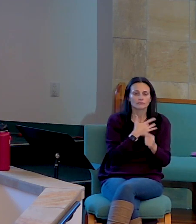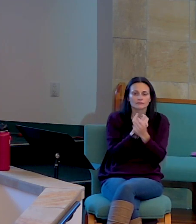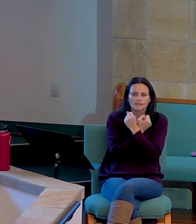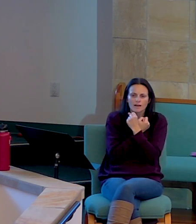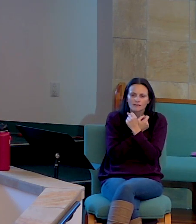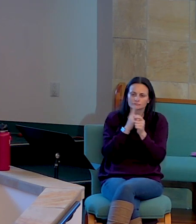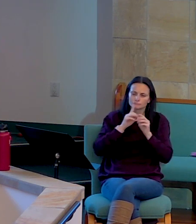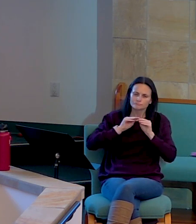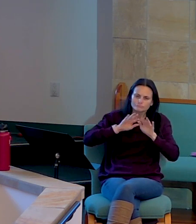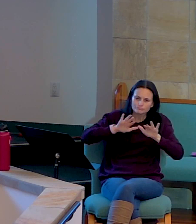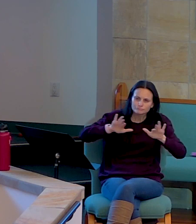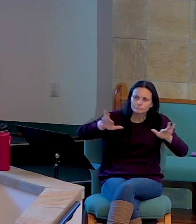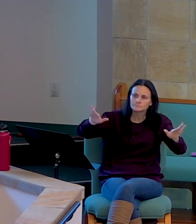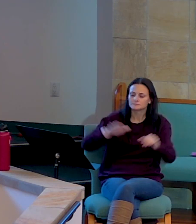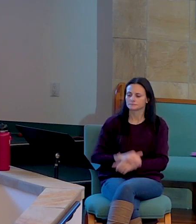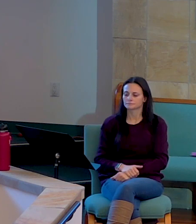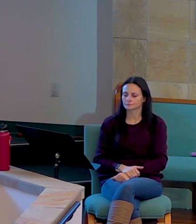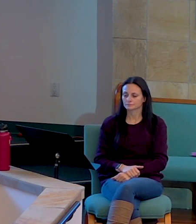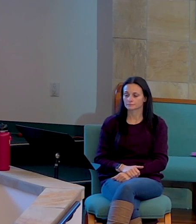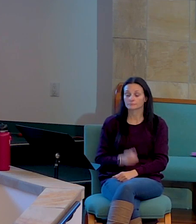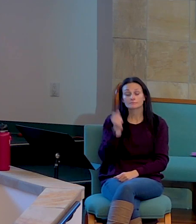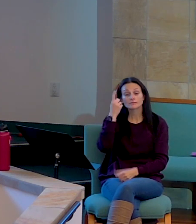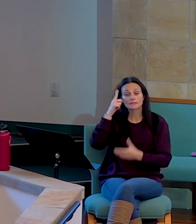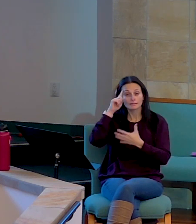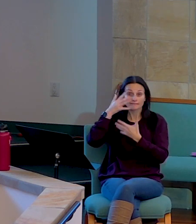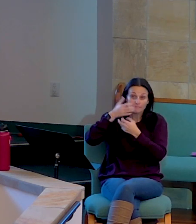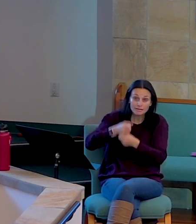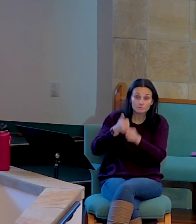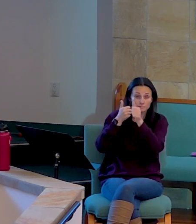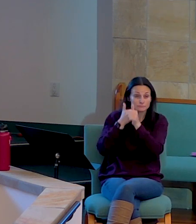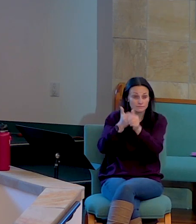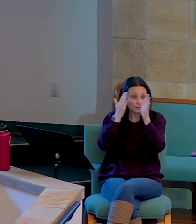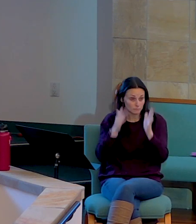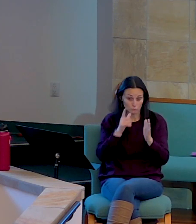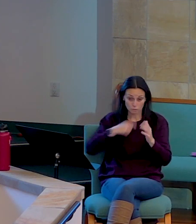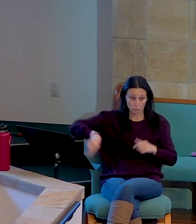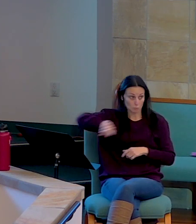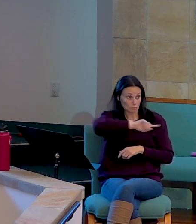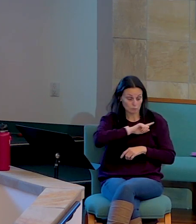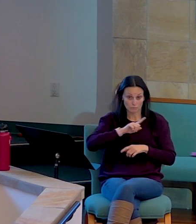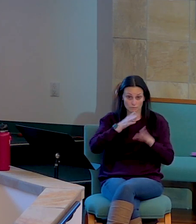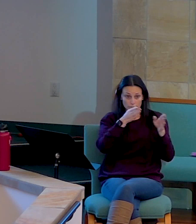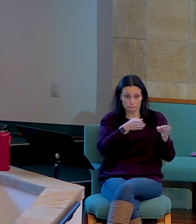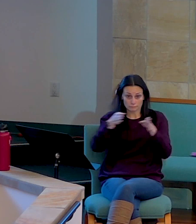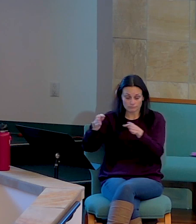there. Being faithful, being disciples, who we are, it is